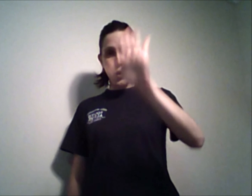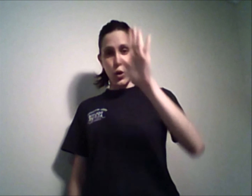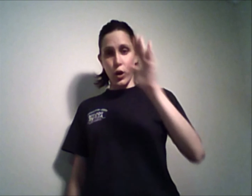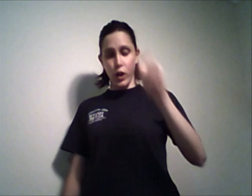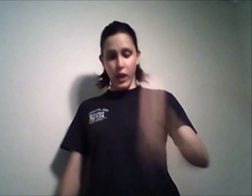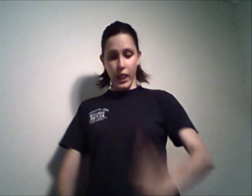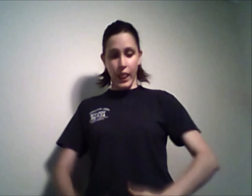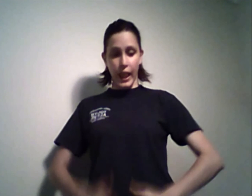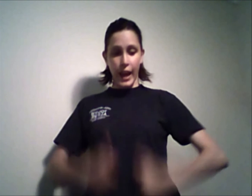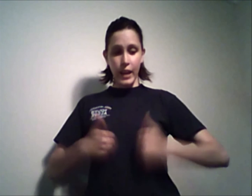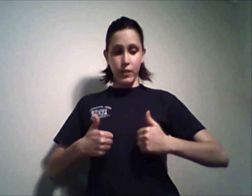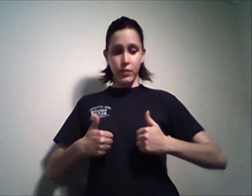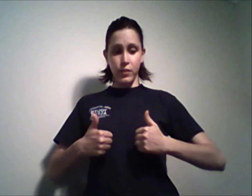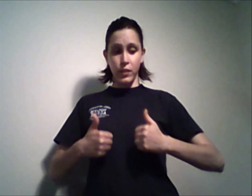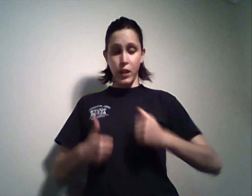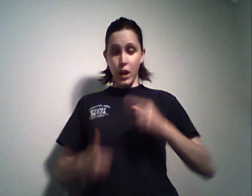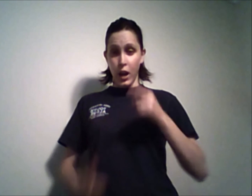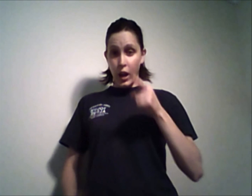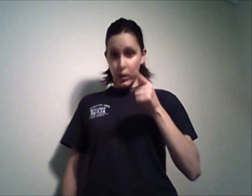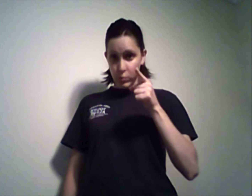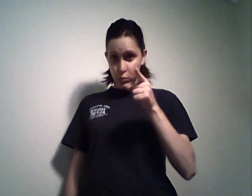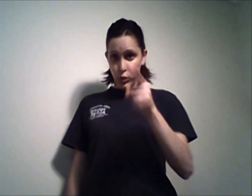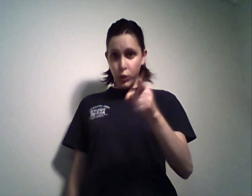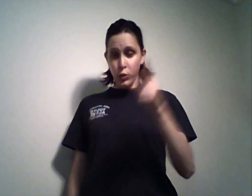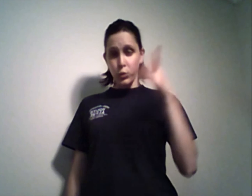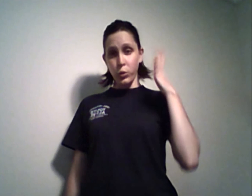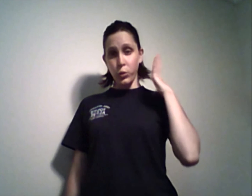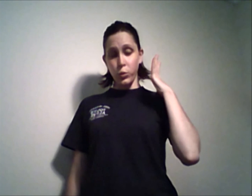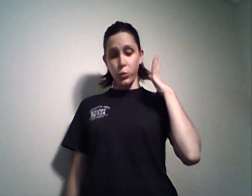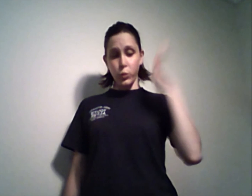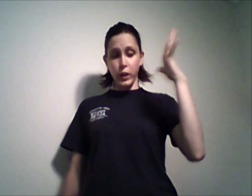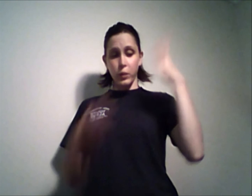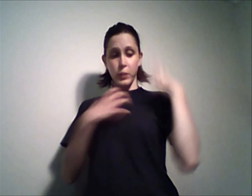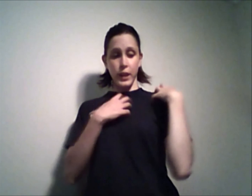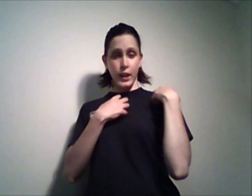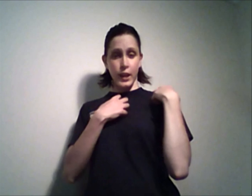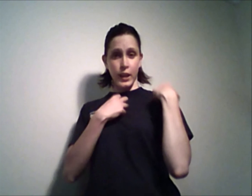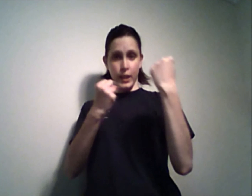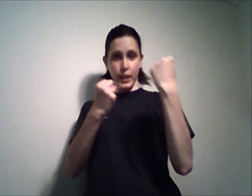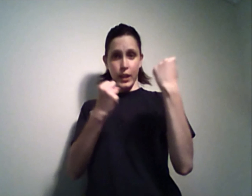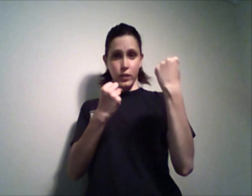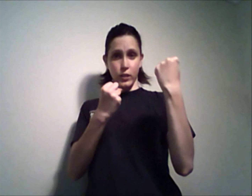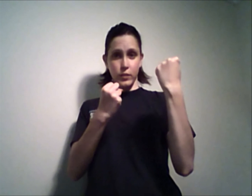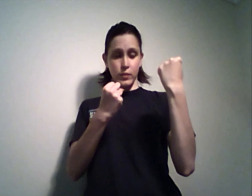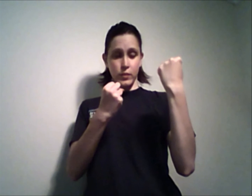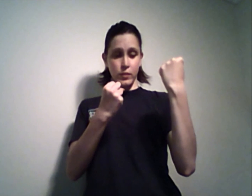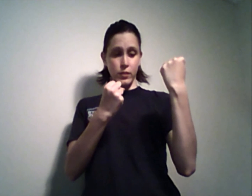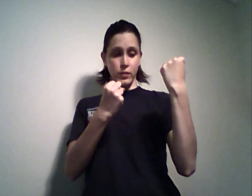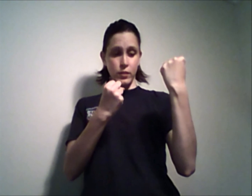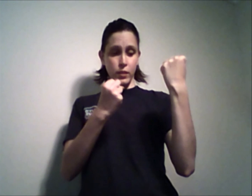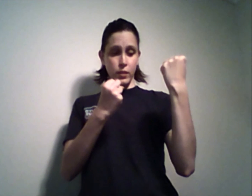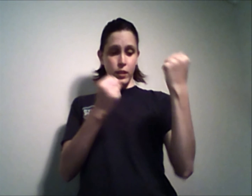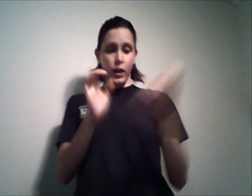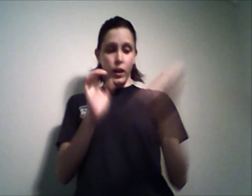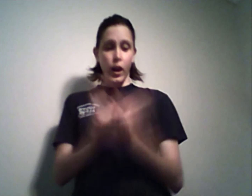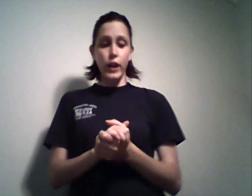your life, you will be healed. All right.